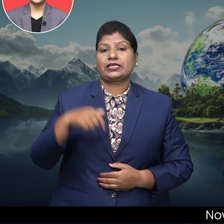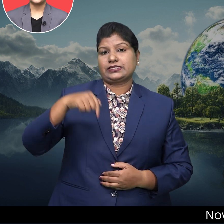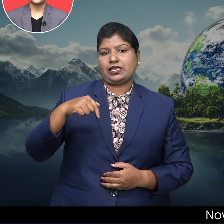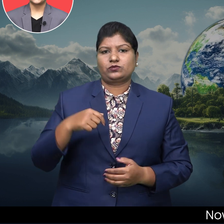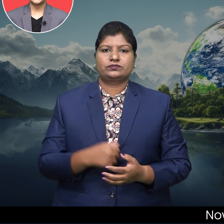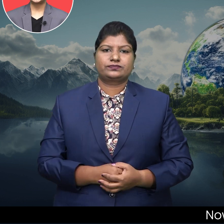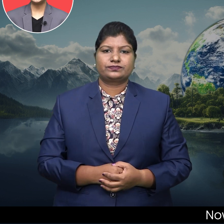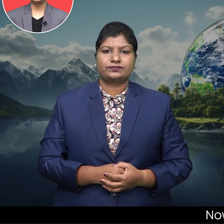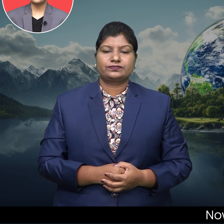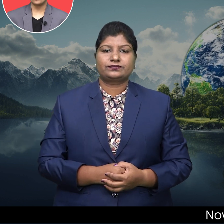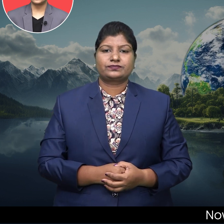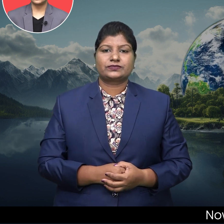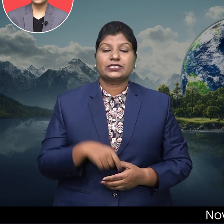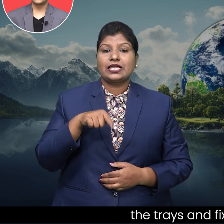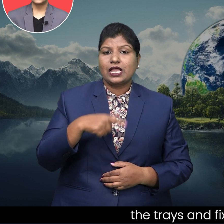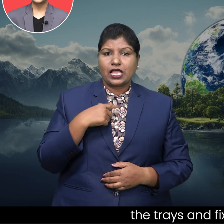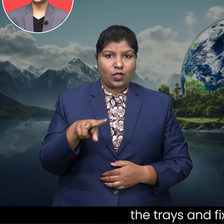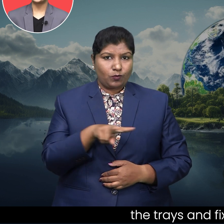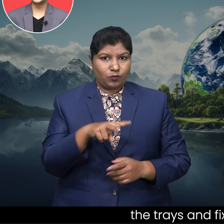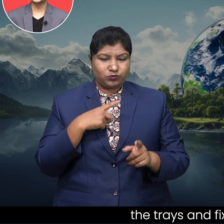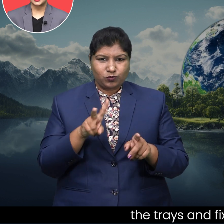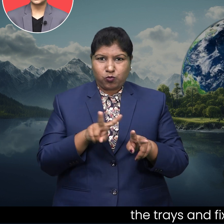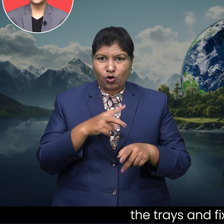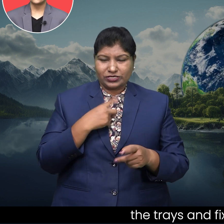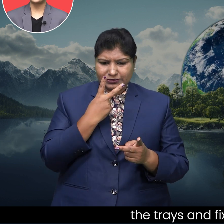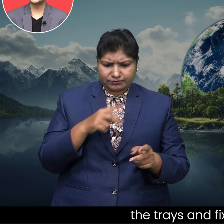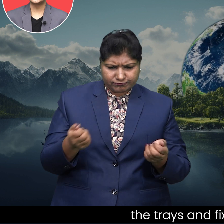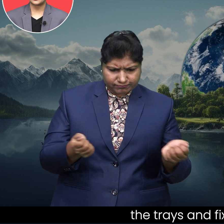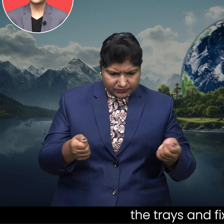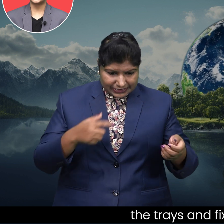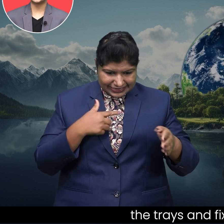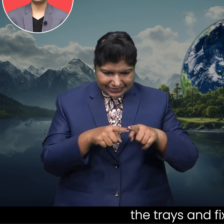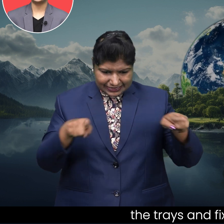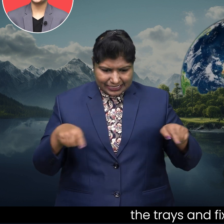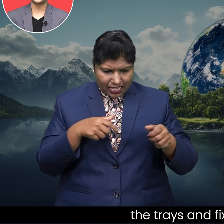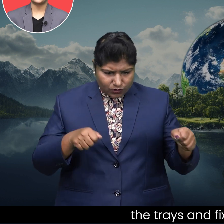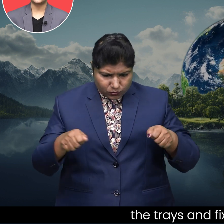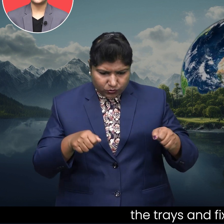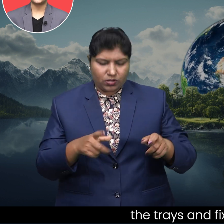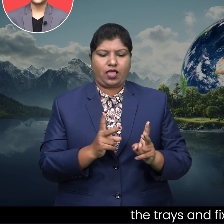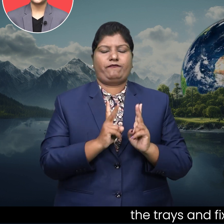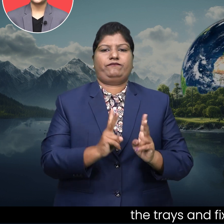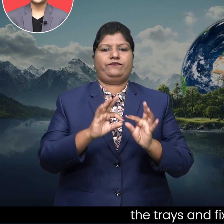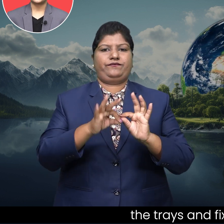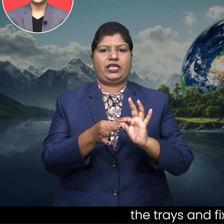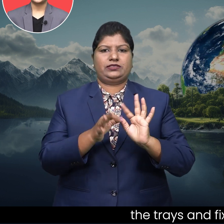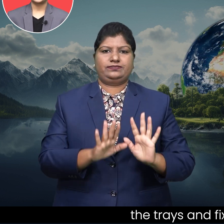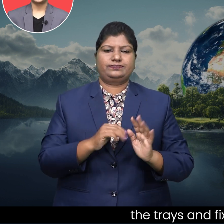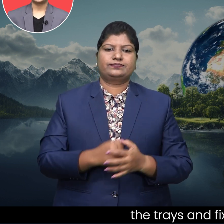Now, tilt both the trays and fix them in that position.